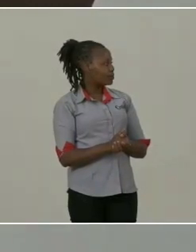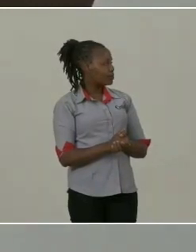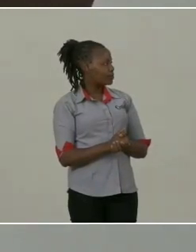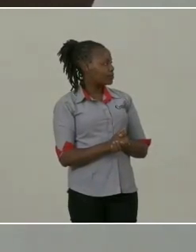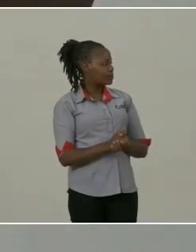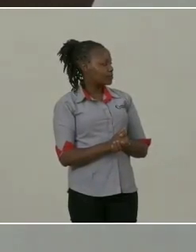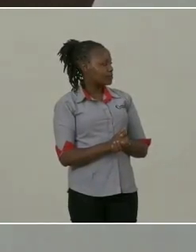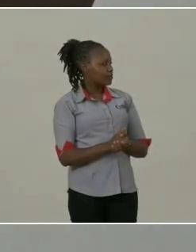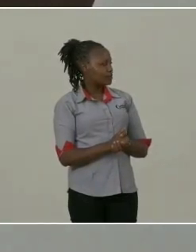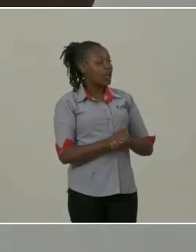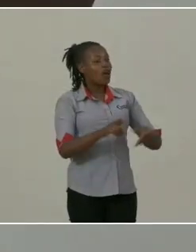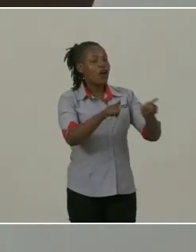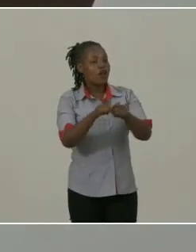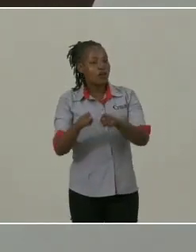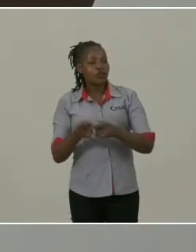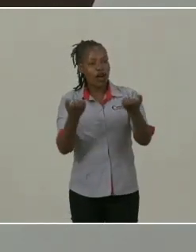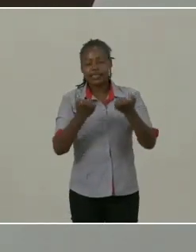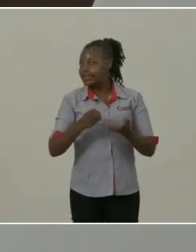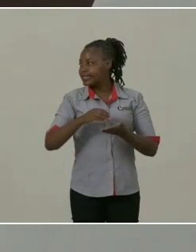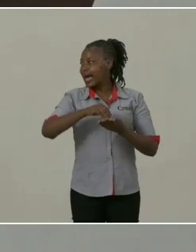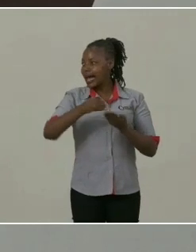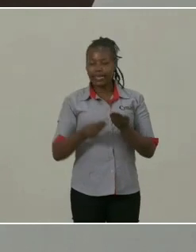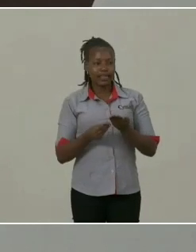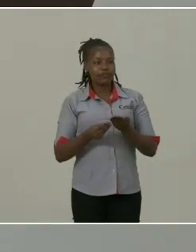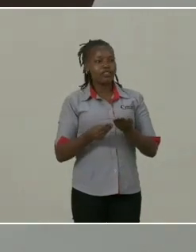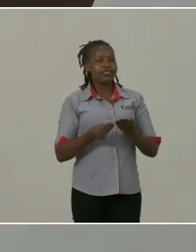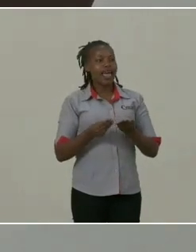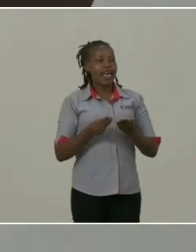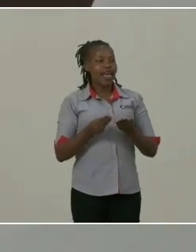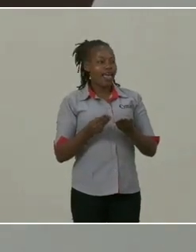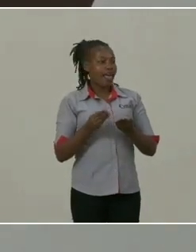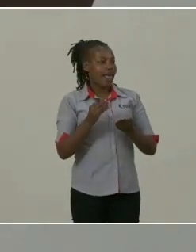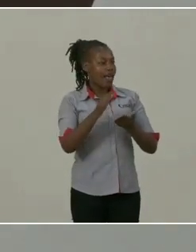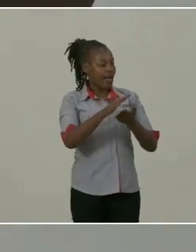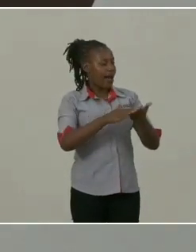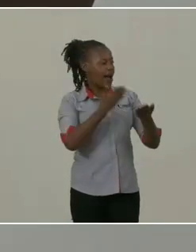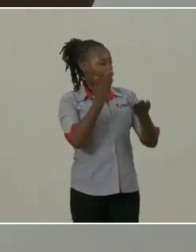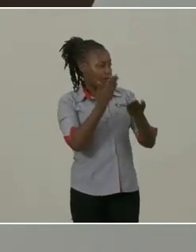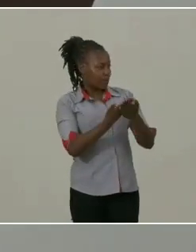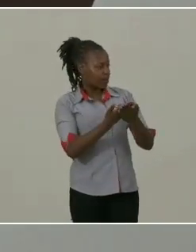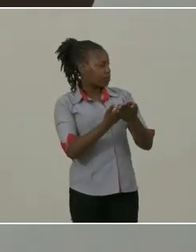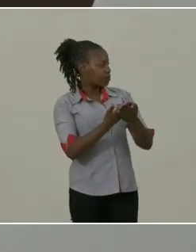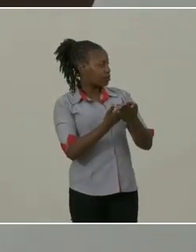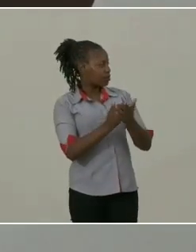You need an invoice addressed to the applicant.